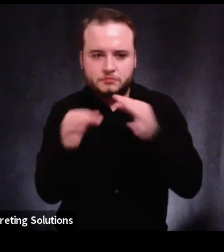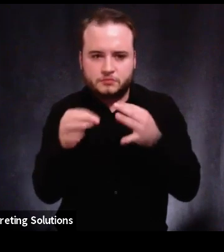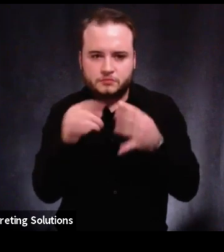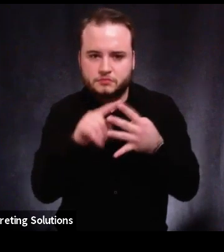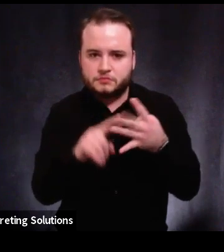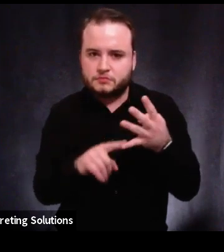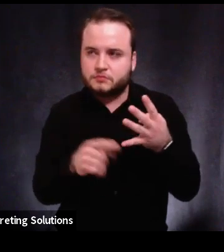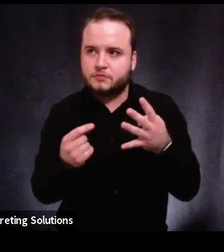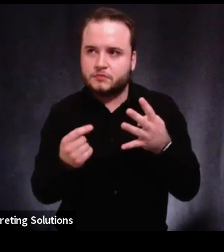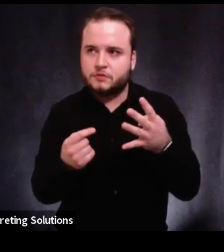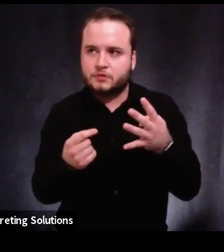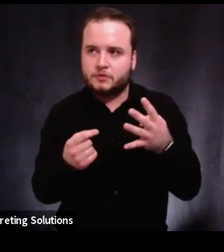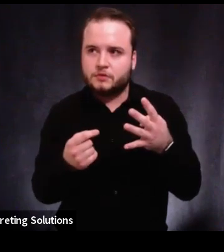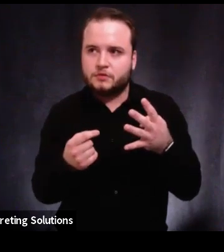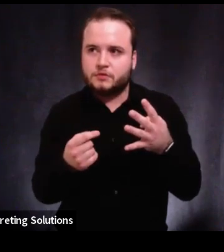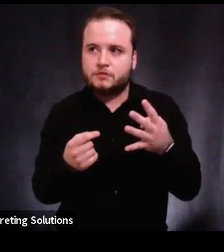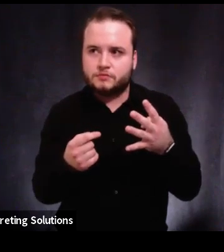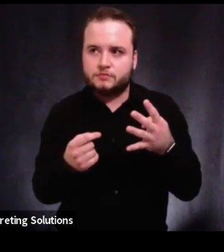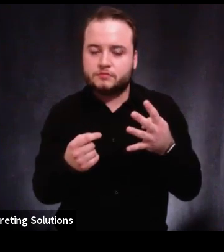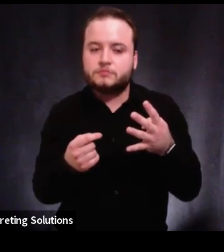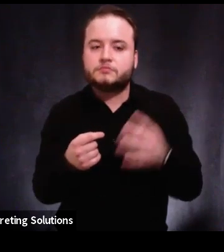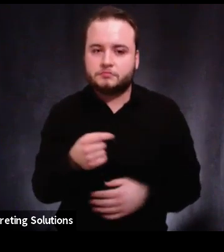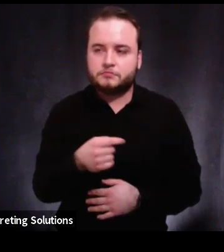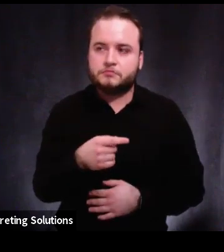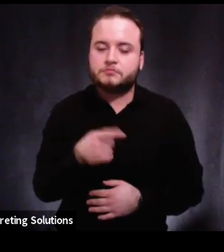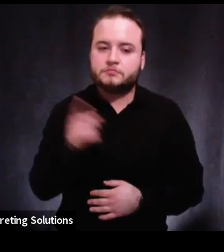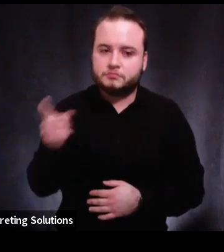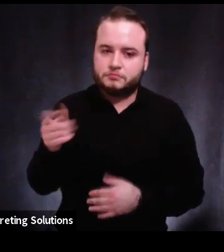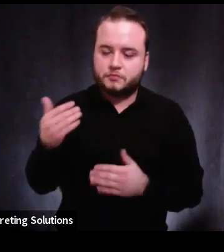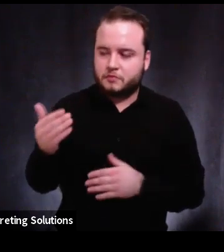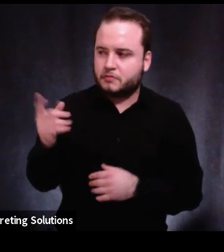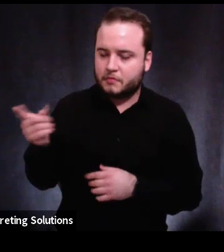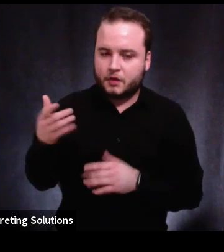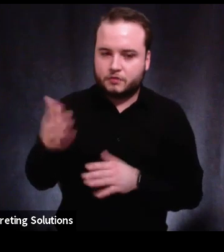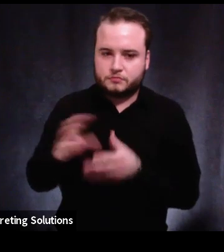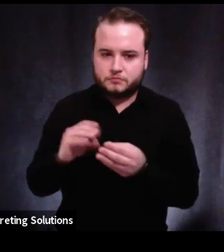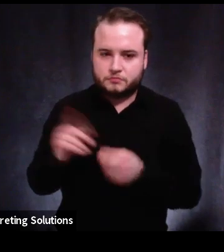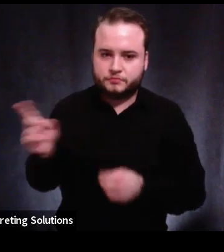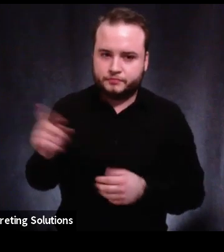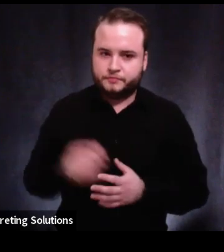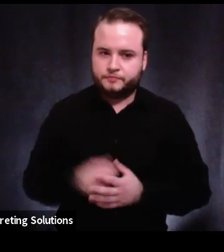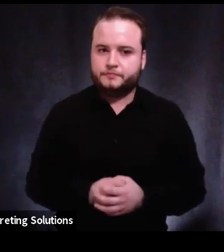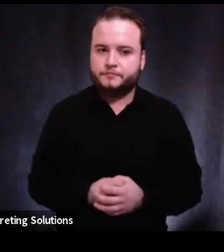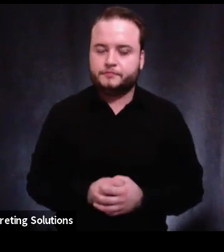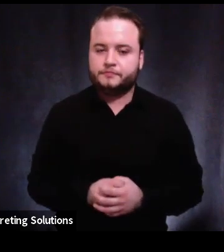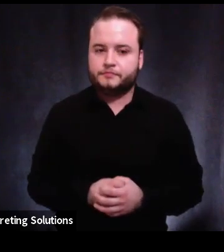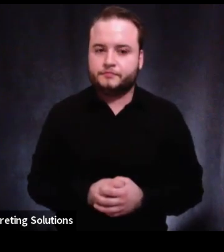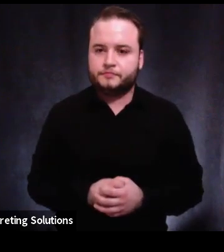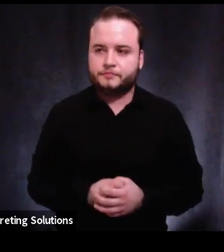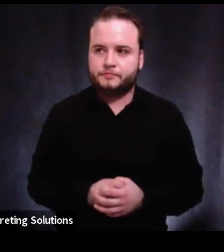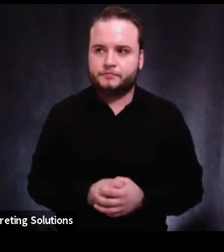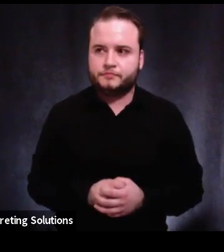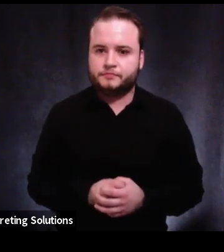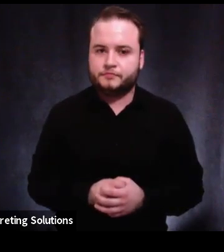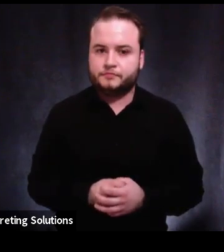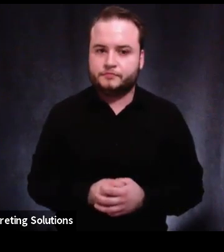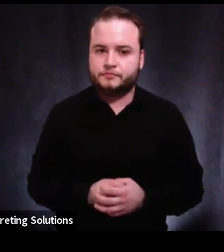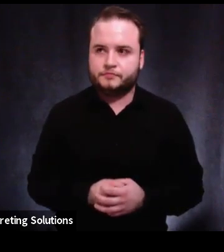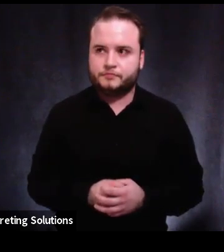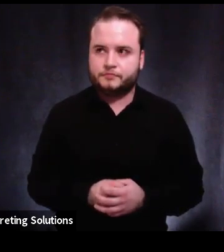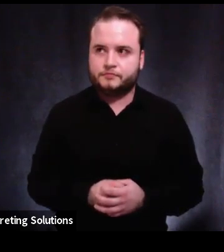Stefan to Theo's question. If I understand this right, the deaths that you guys